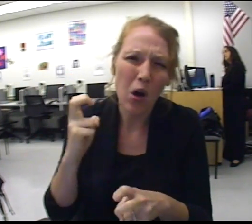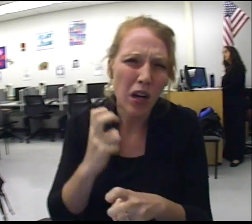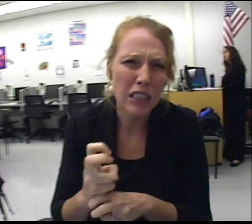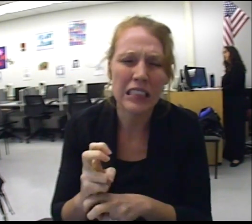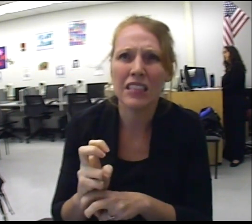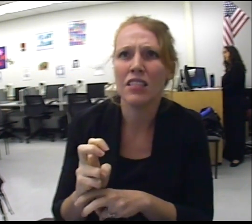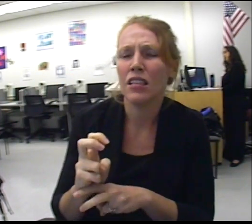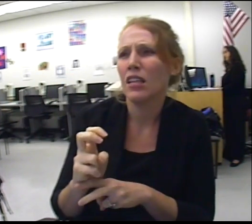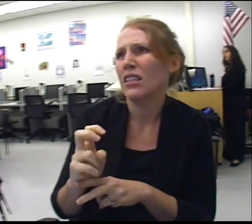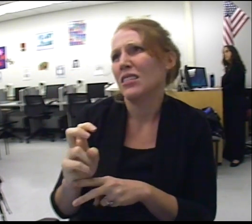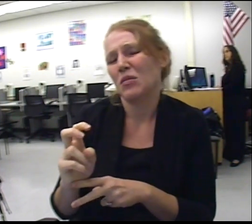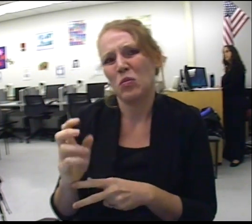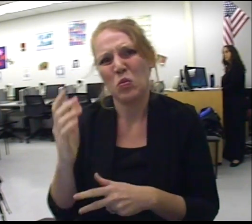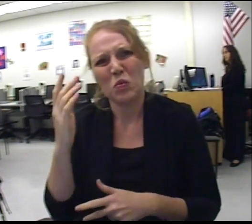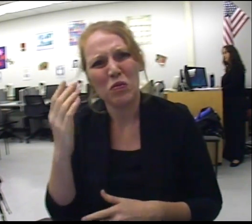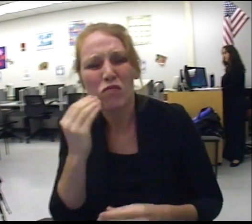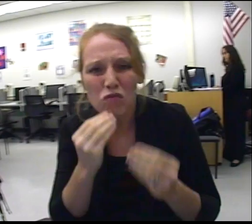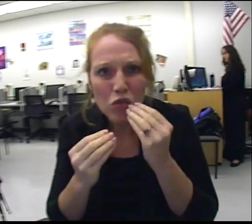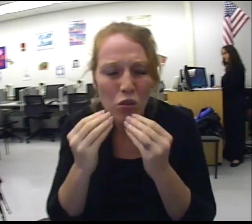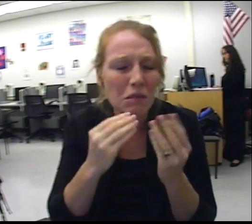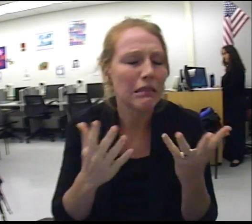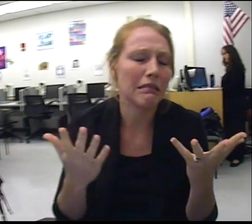No, 75. 76.